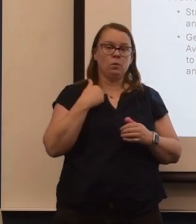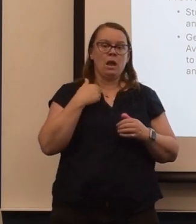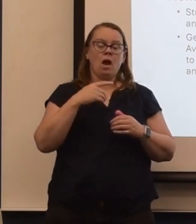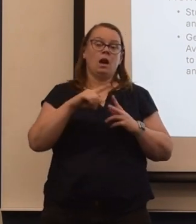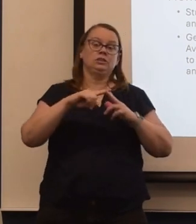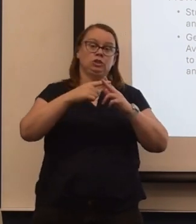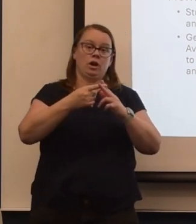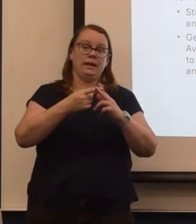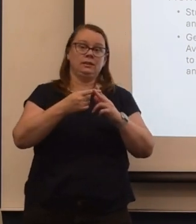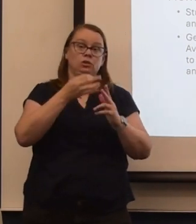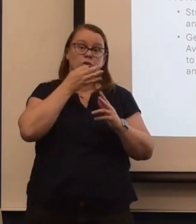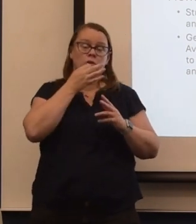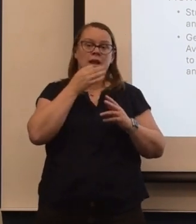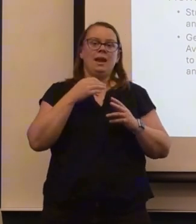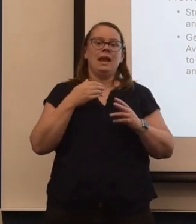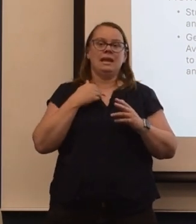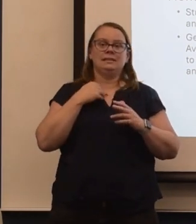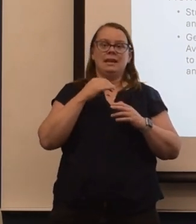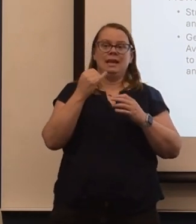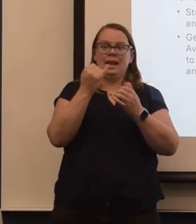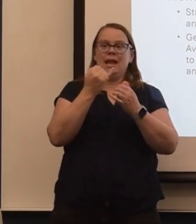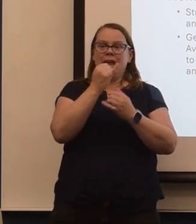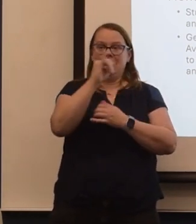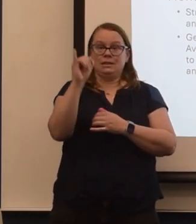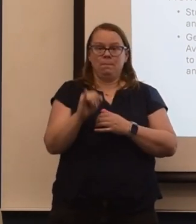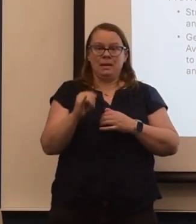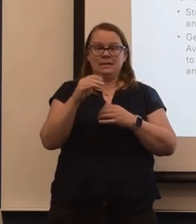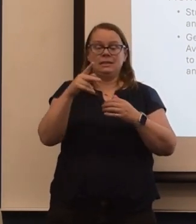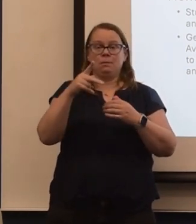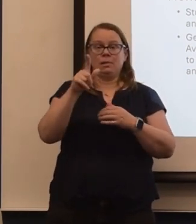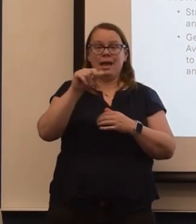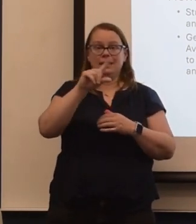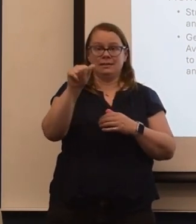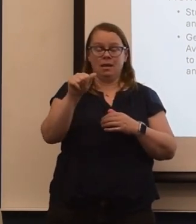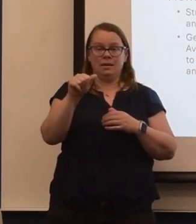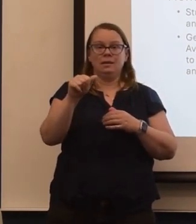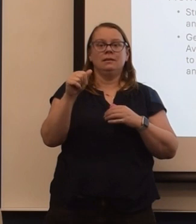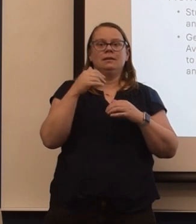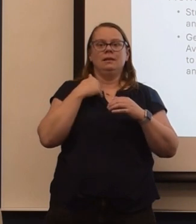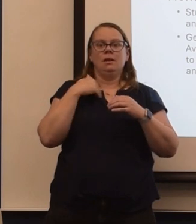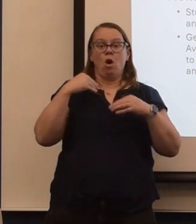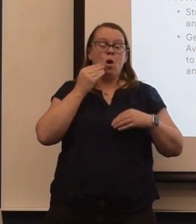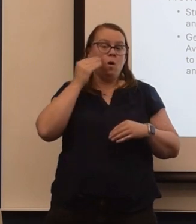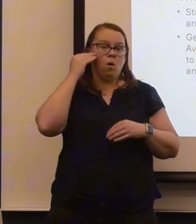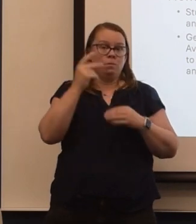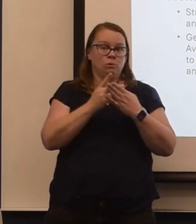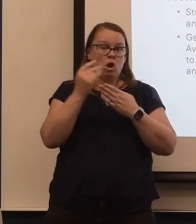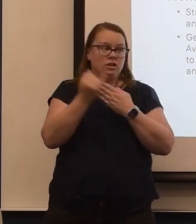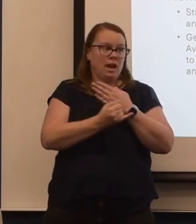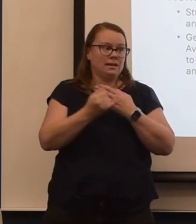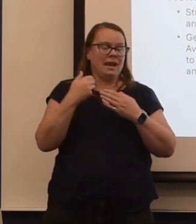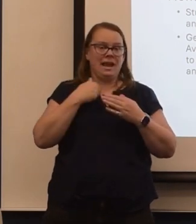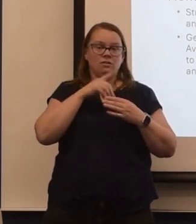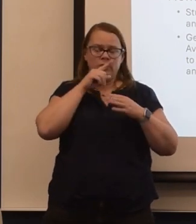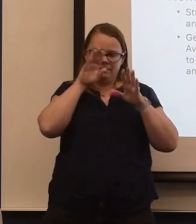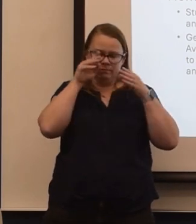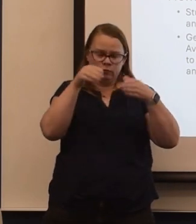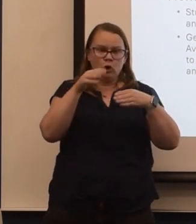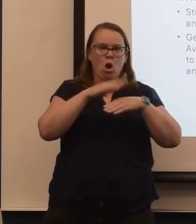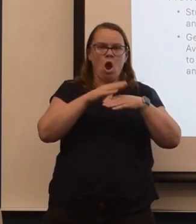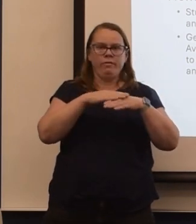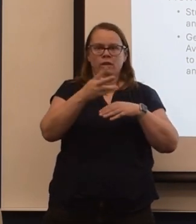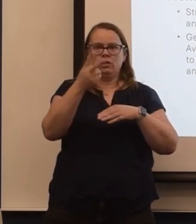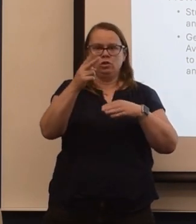kicking off shortly, is the Independence Plaza Forgotten Homes project, and it is a hyper-focused on those two neighborhoods which are on